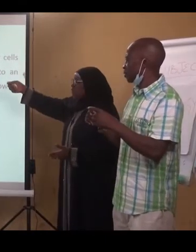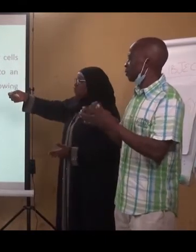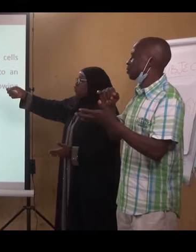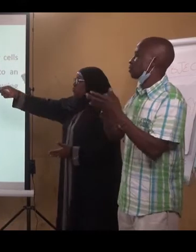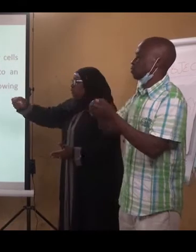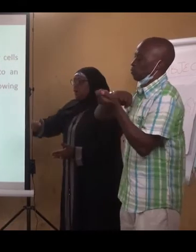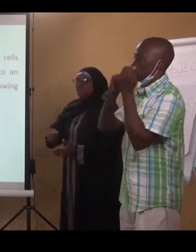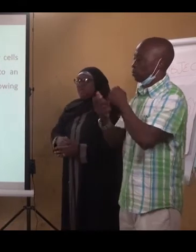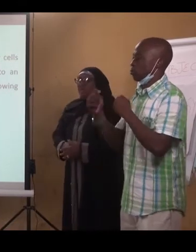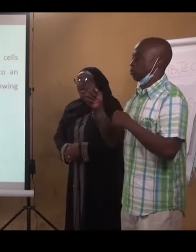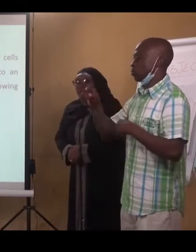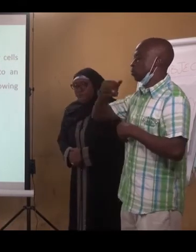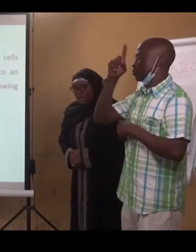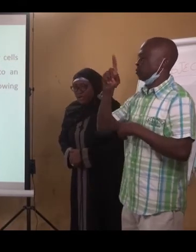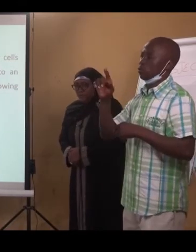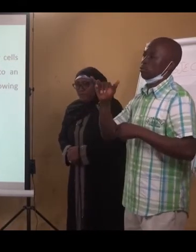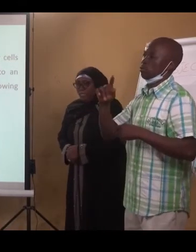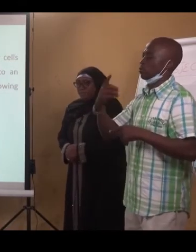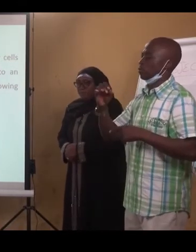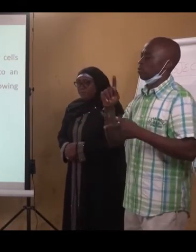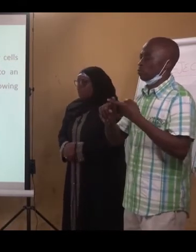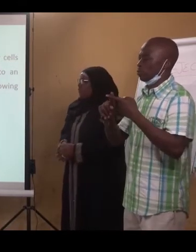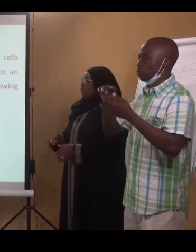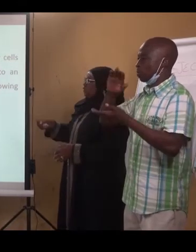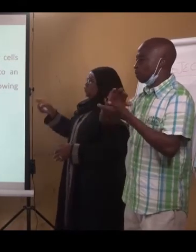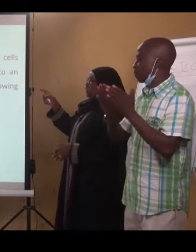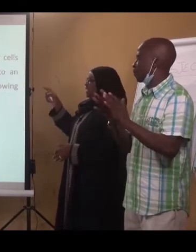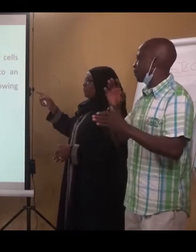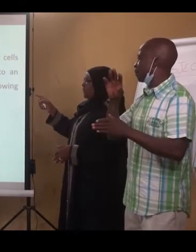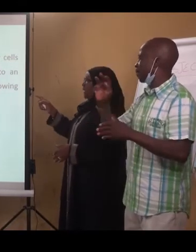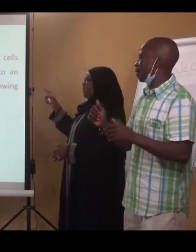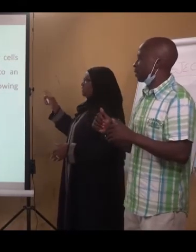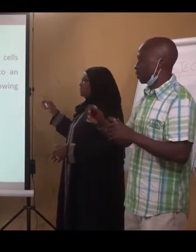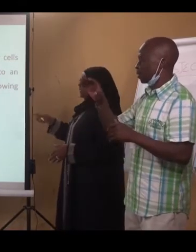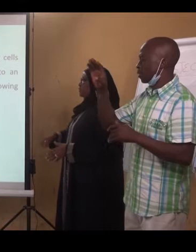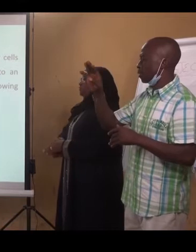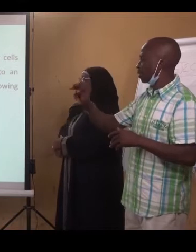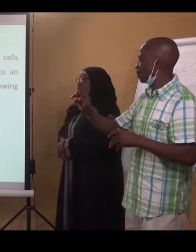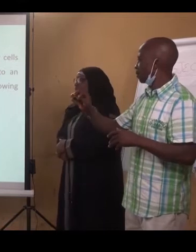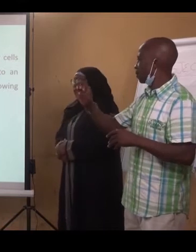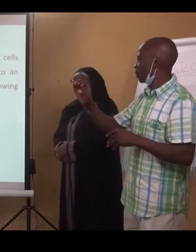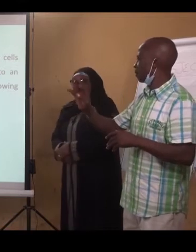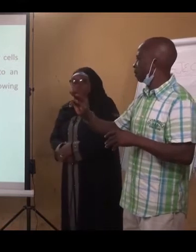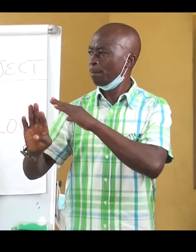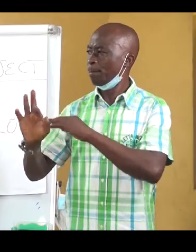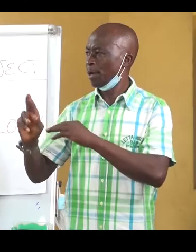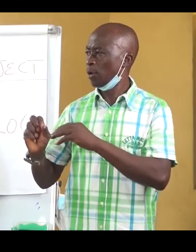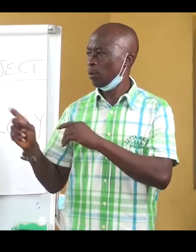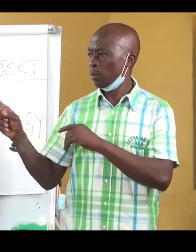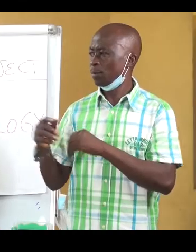to become an embryo. So the embryo is made out of the following parts.